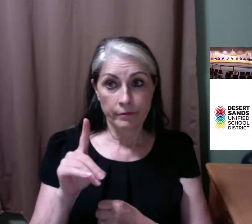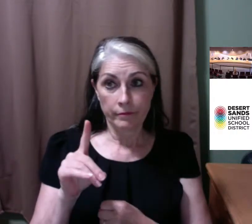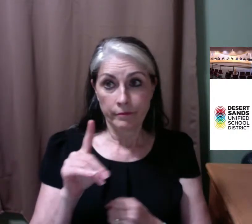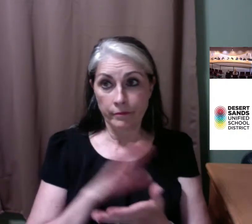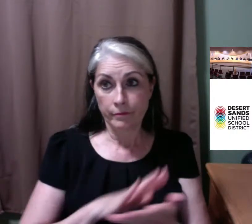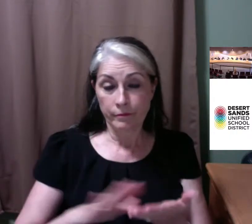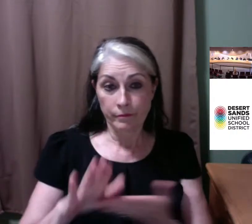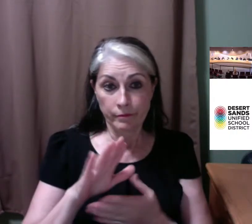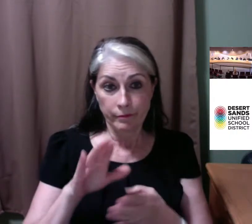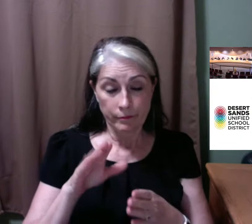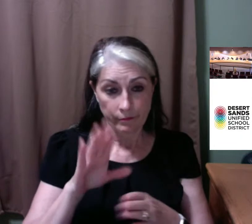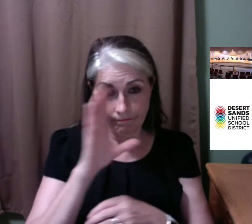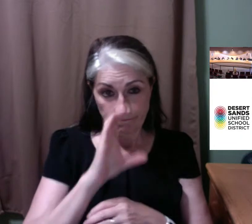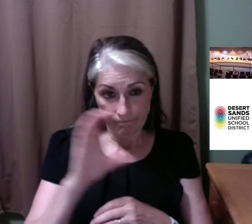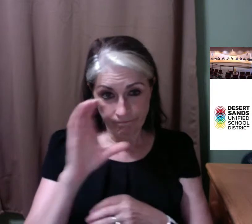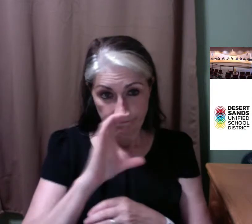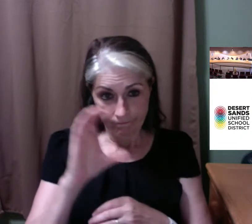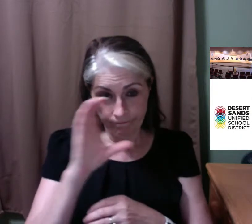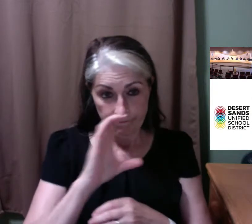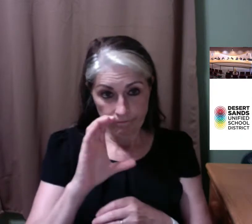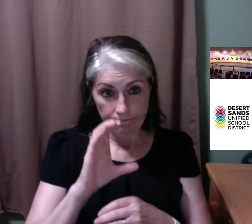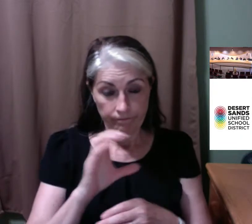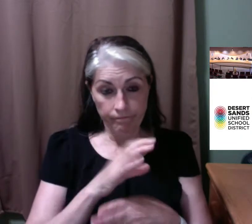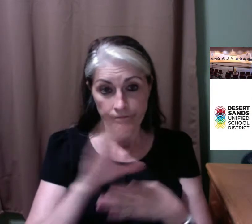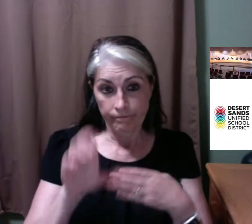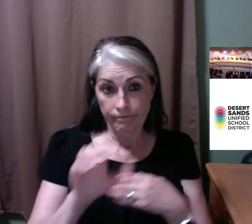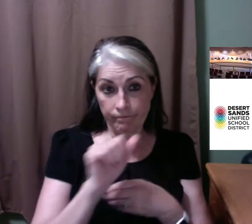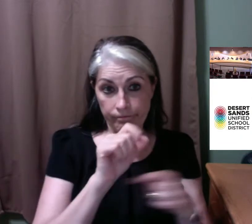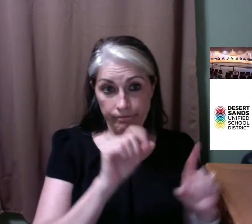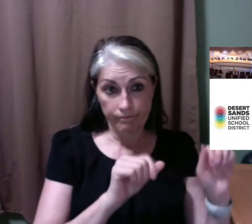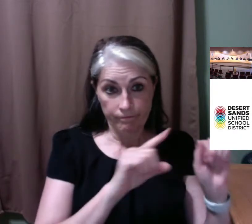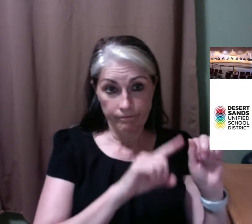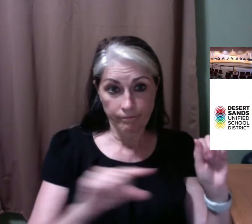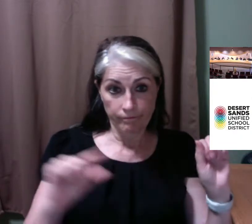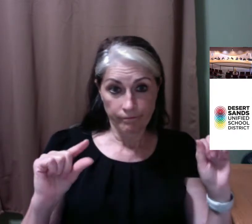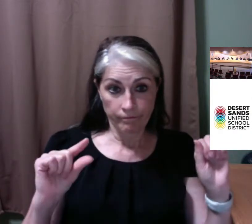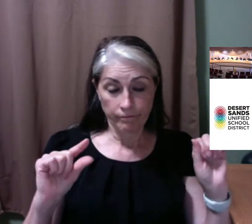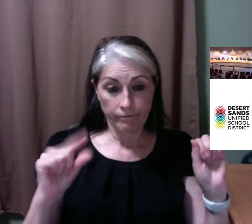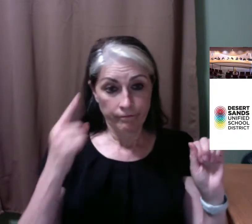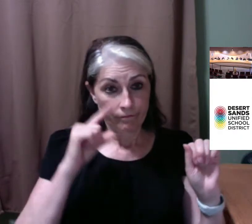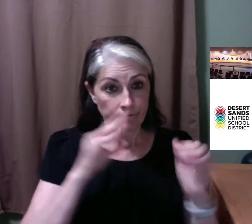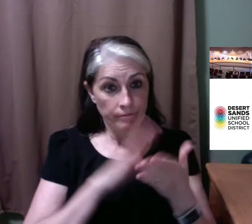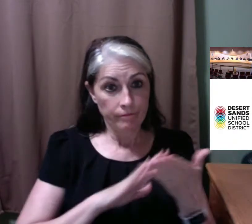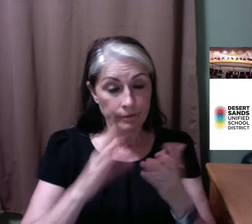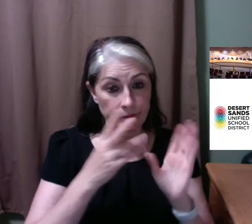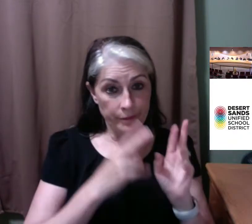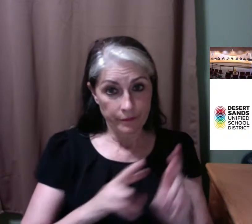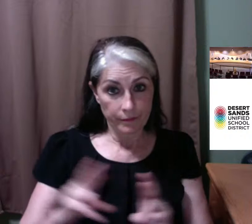career exploration, and completing the A through G sequence of courses for college preparedness.